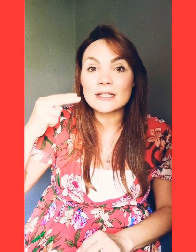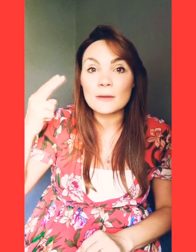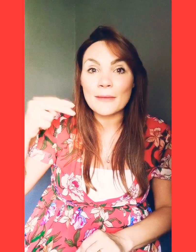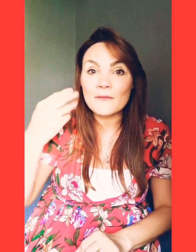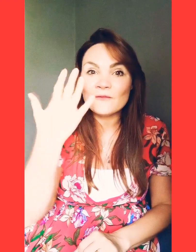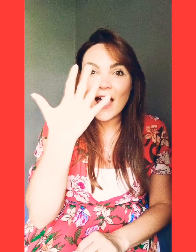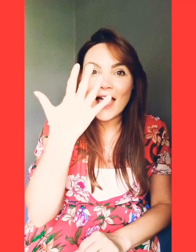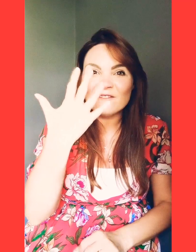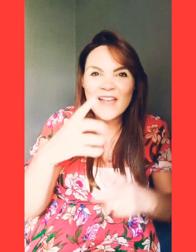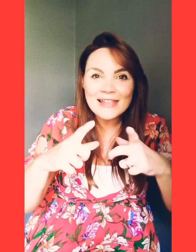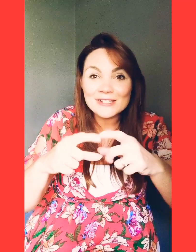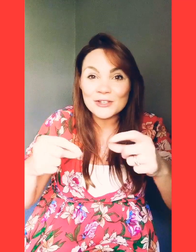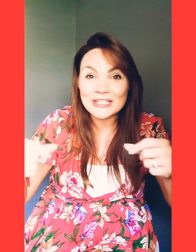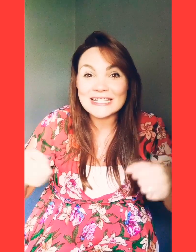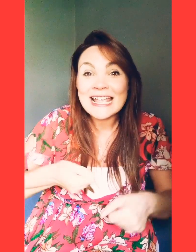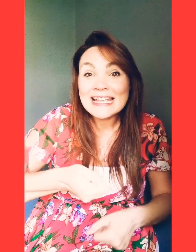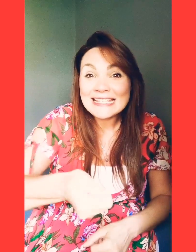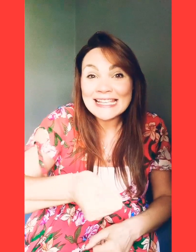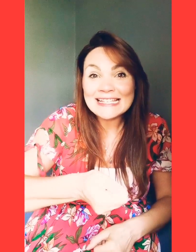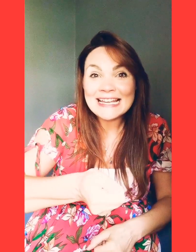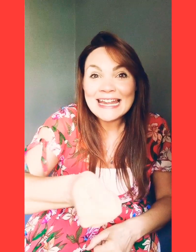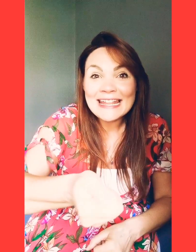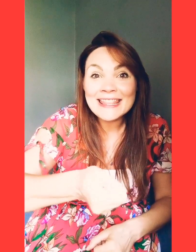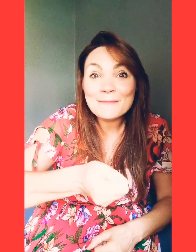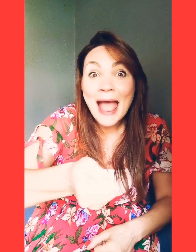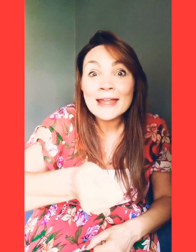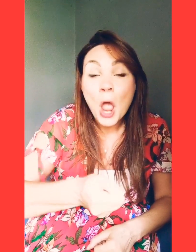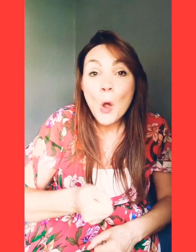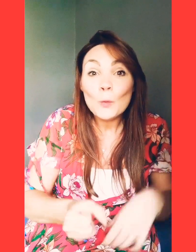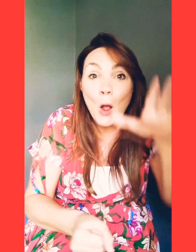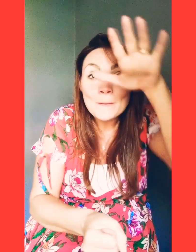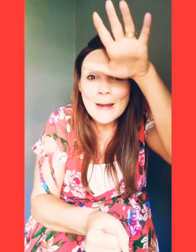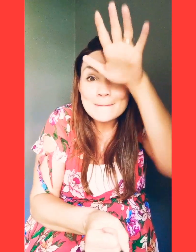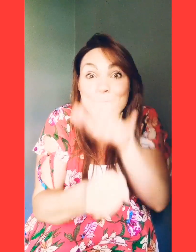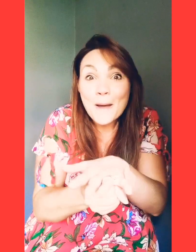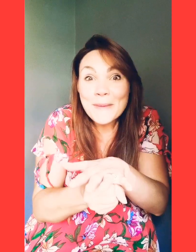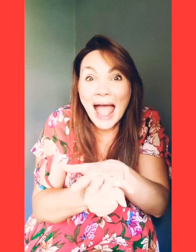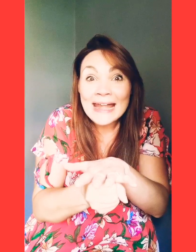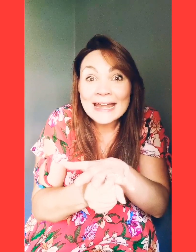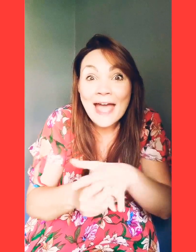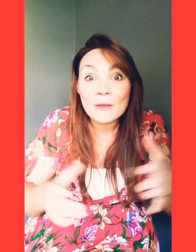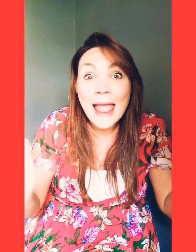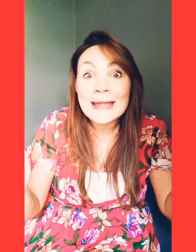song about the five fat sausages sizzling in the pan. One went pop and another went